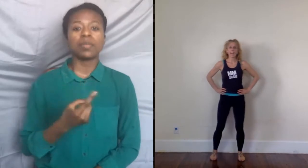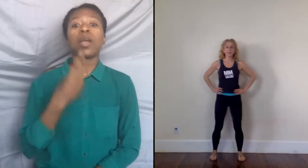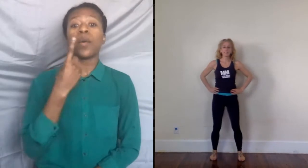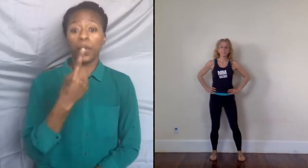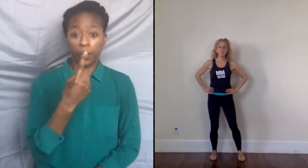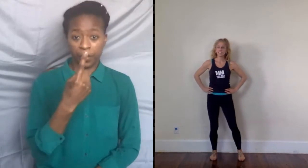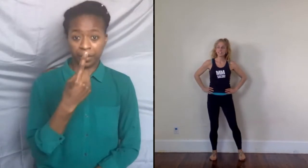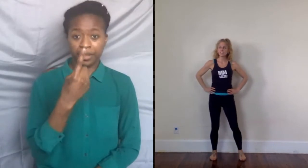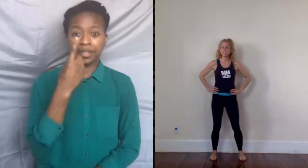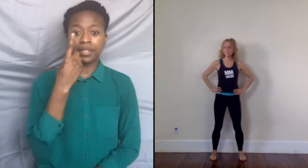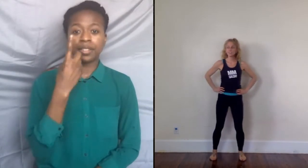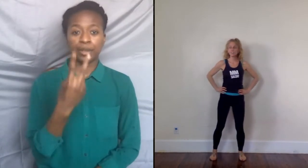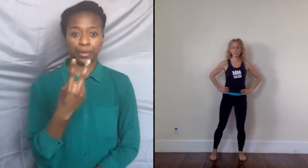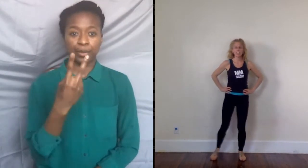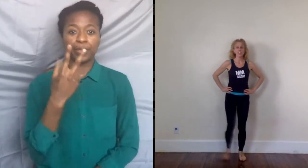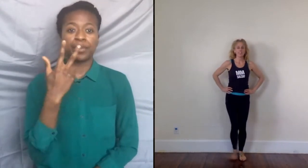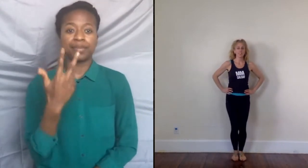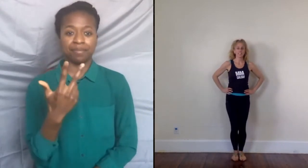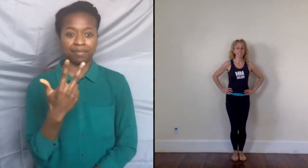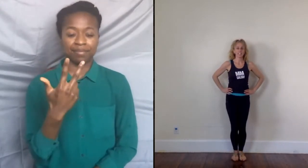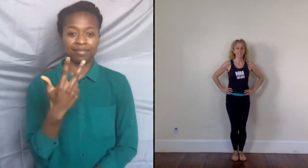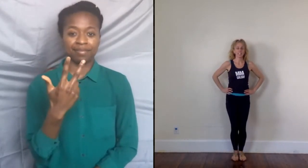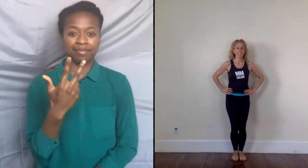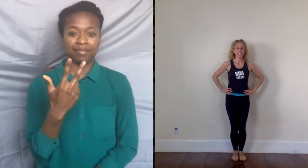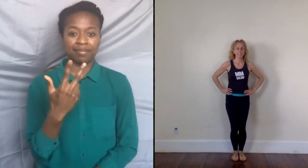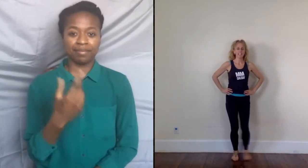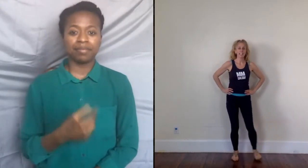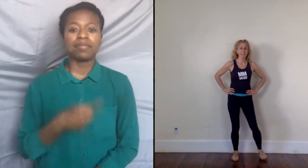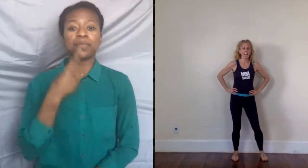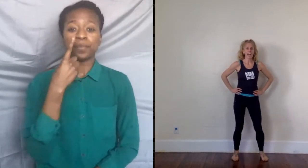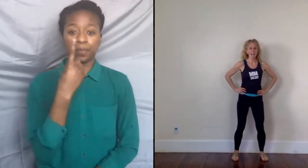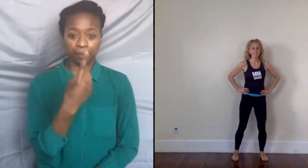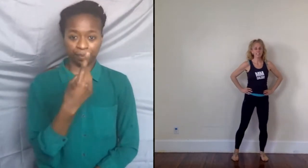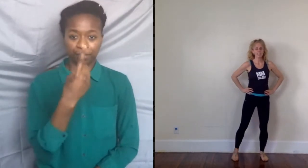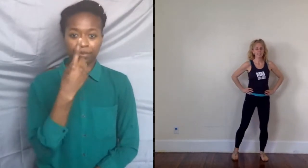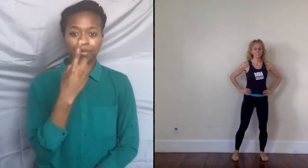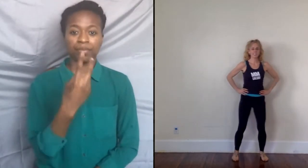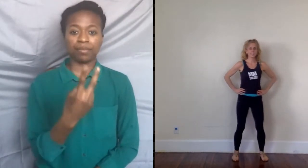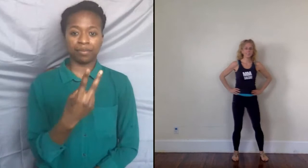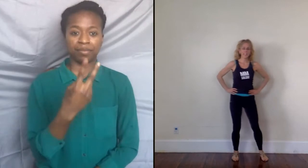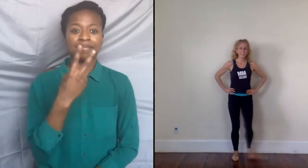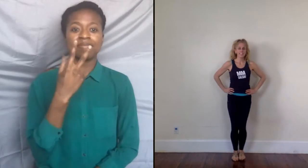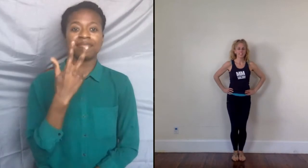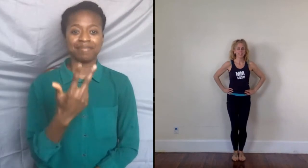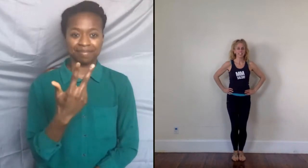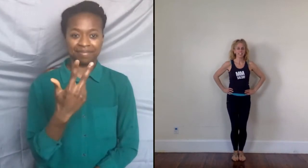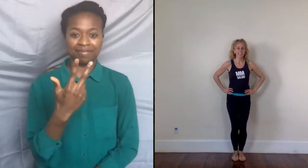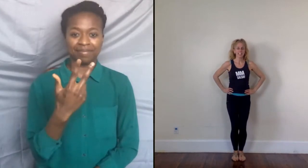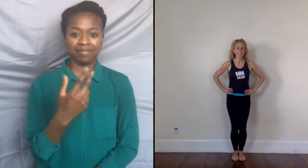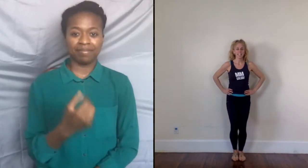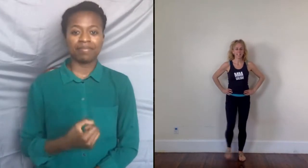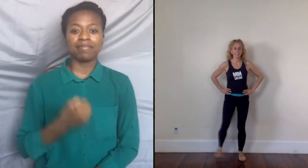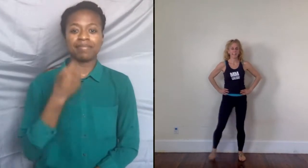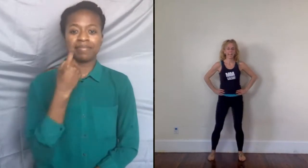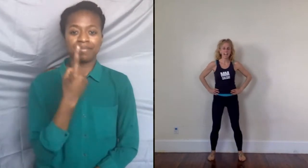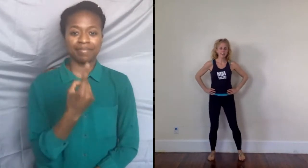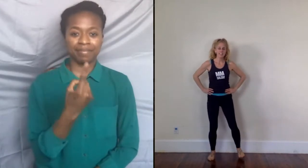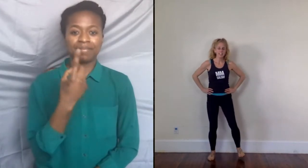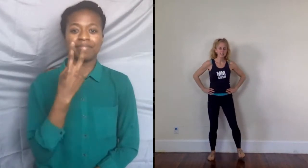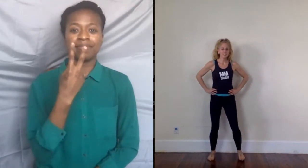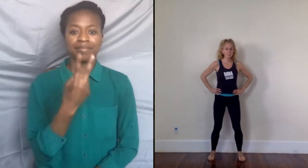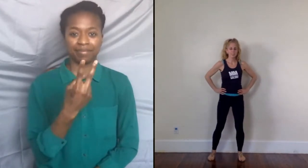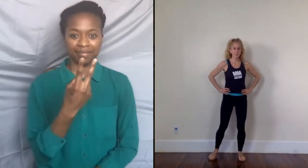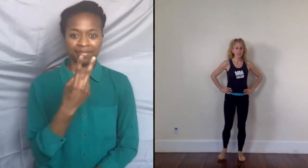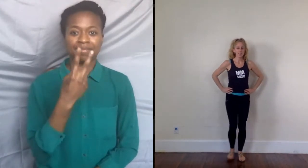step out, 2, 3, and out, 2, 3, and